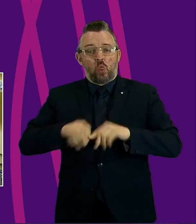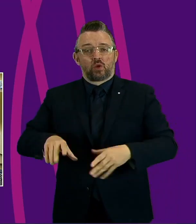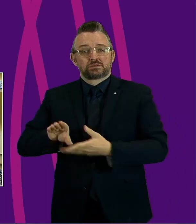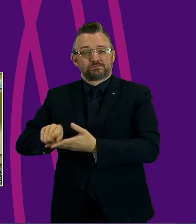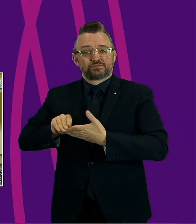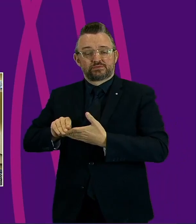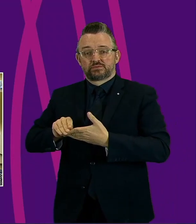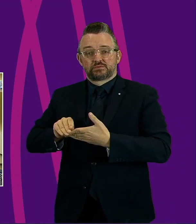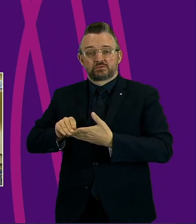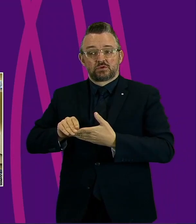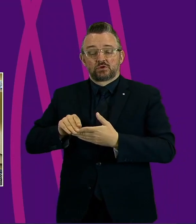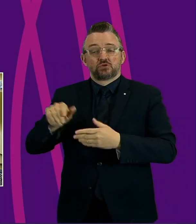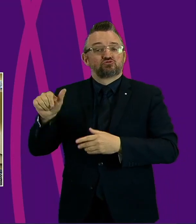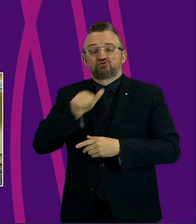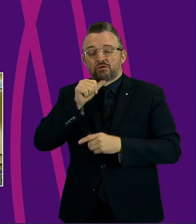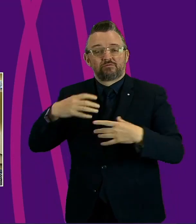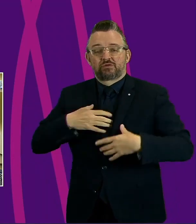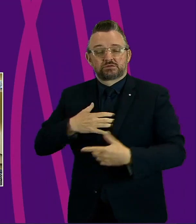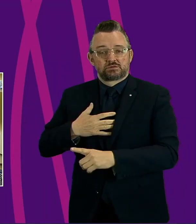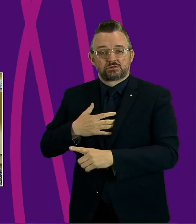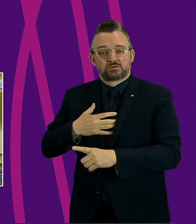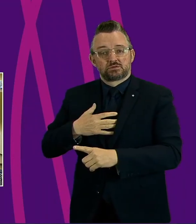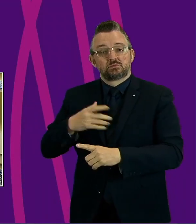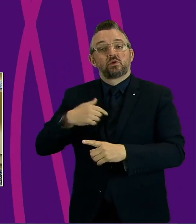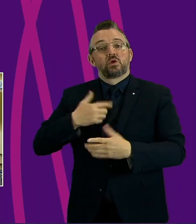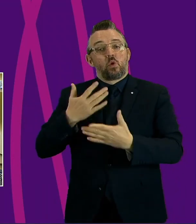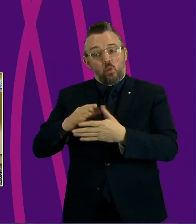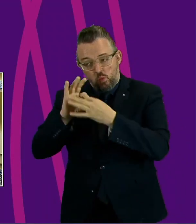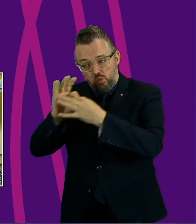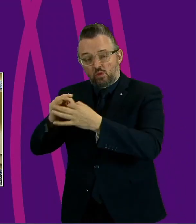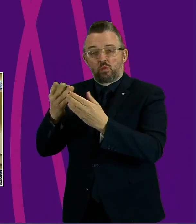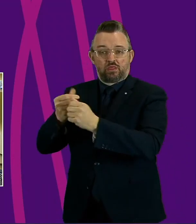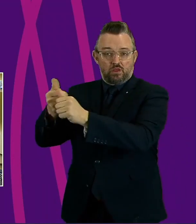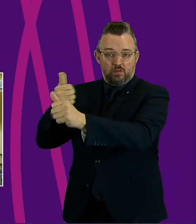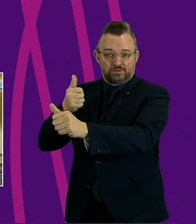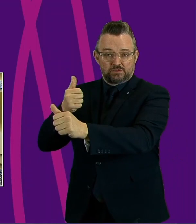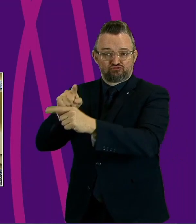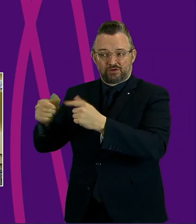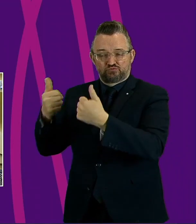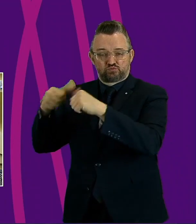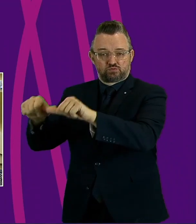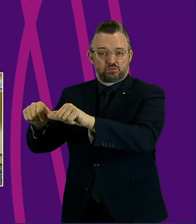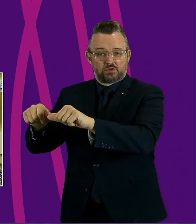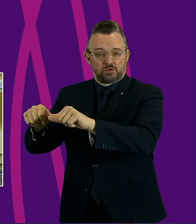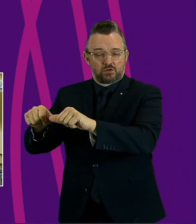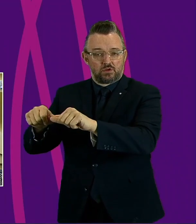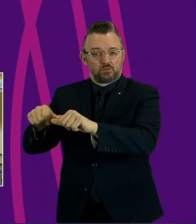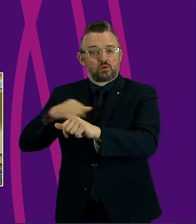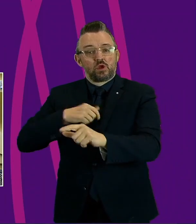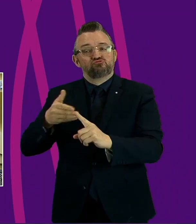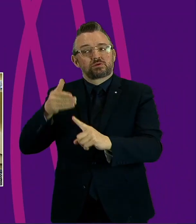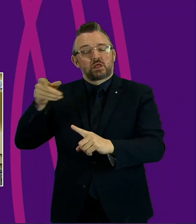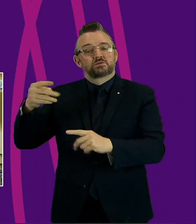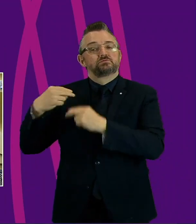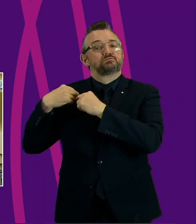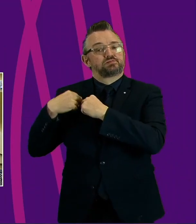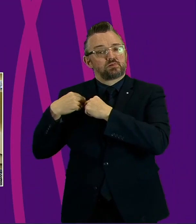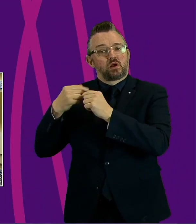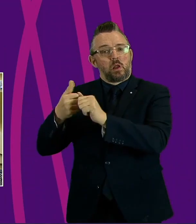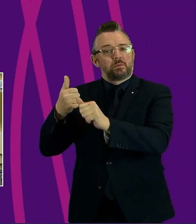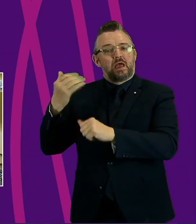their income. So again, these are all things that we are working with employers to try to resolve, but recognising the duty of employers and in the